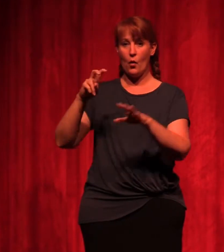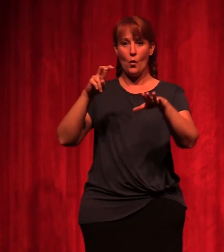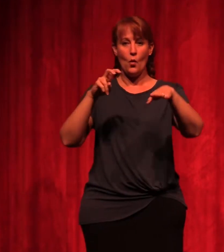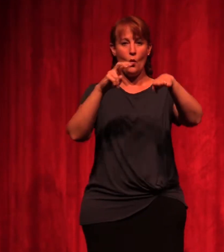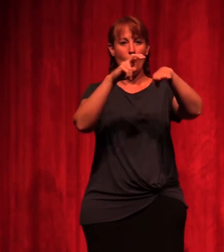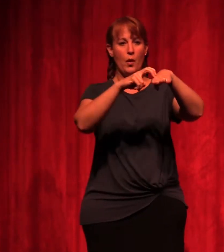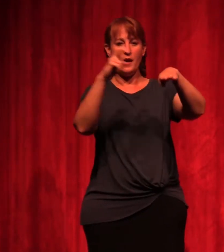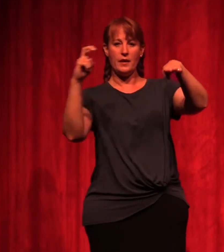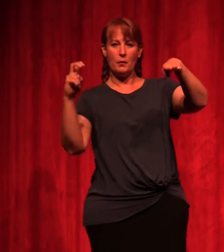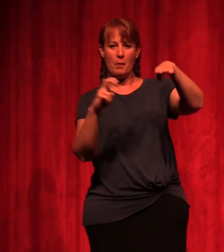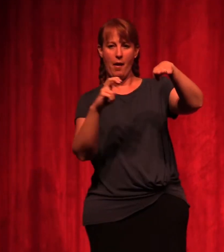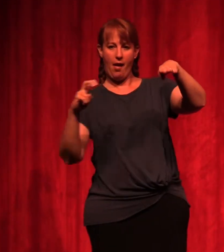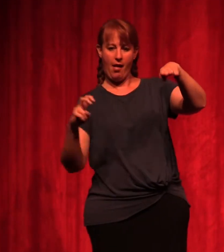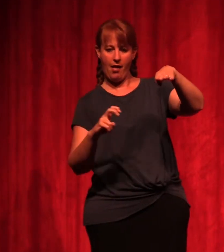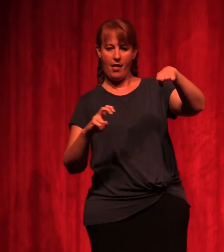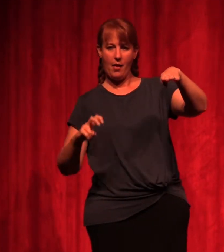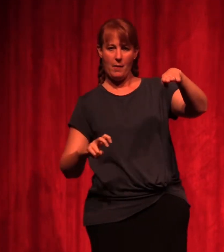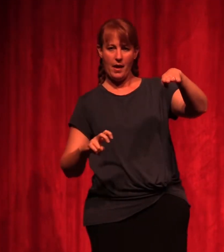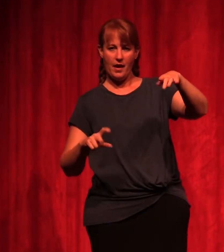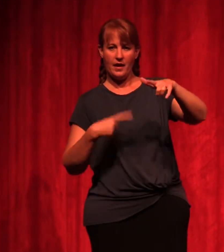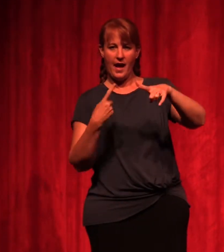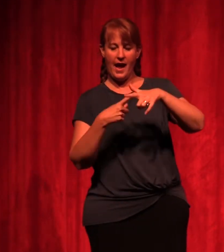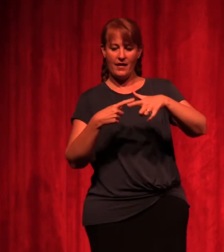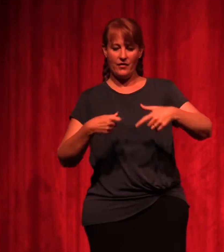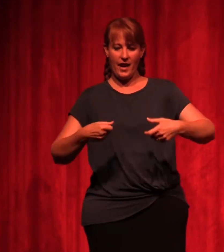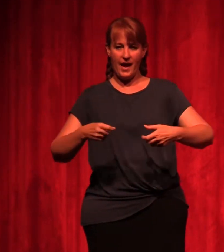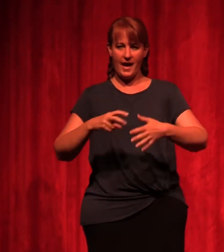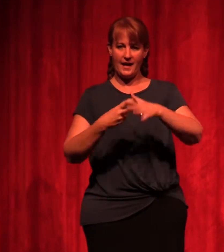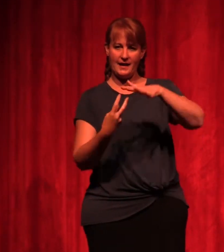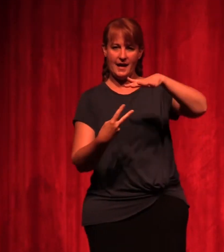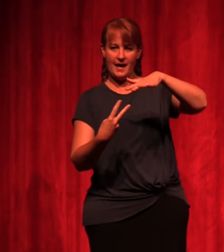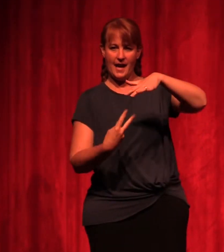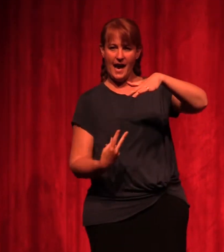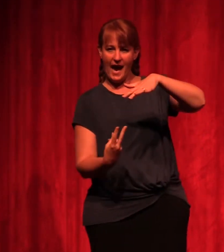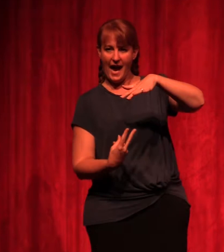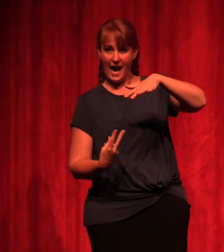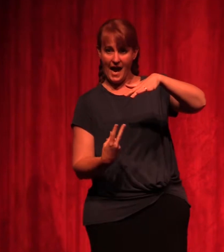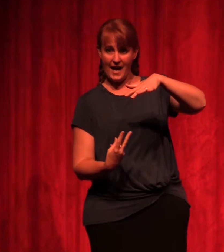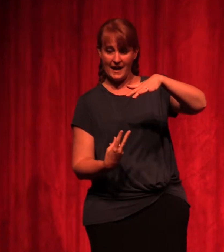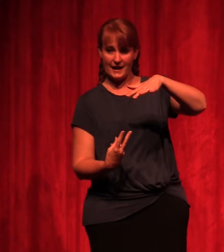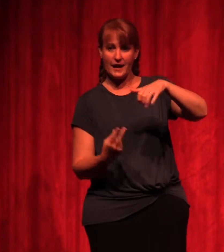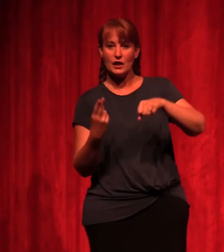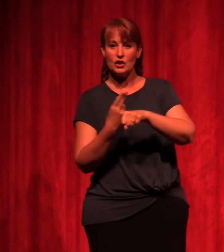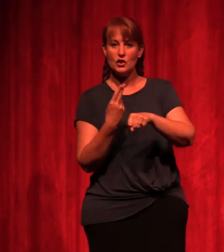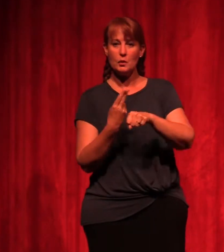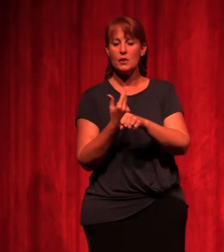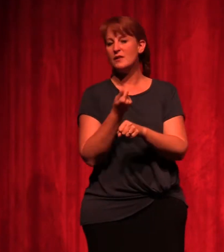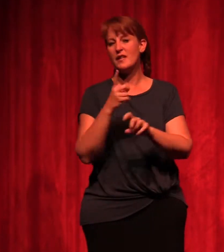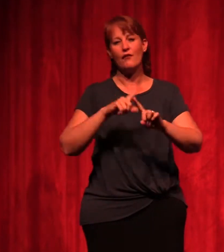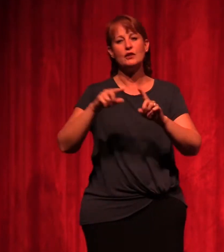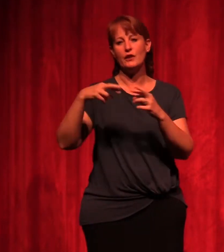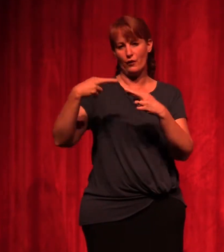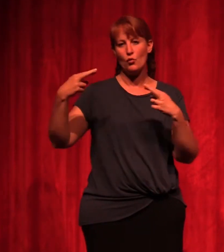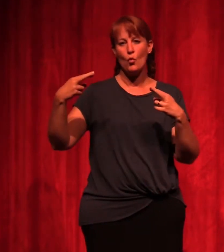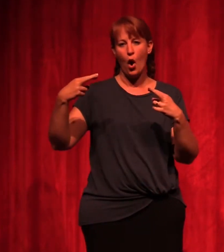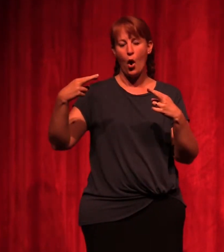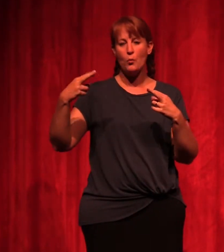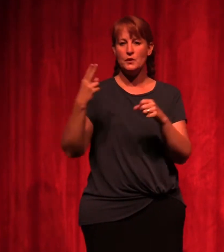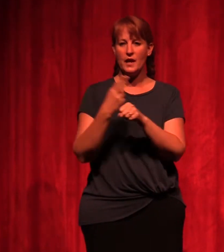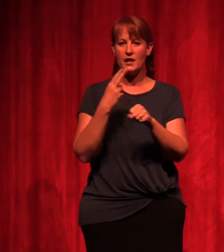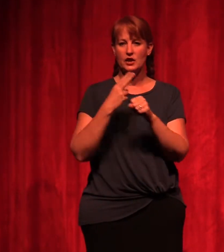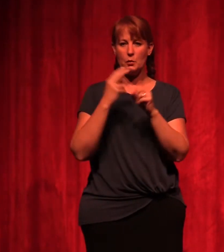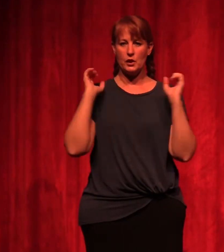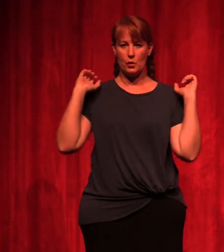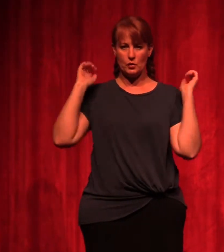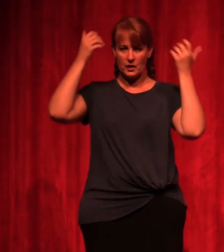the side of a building and then hanging, in this case 3 stories above the ground, she would use a series of ropes and she'd use a